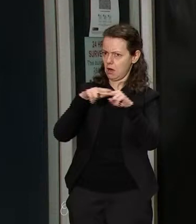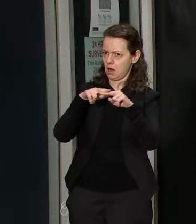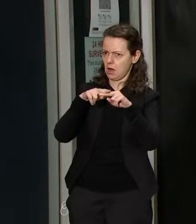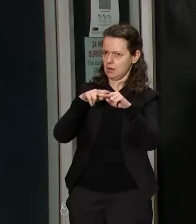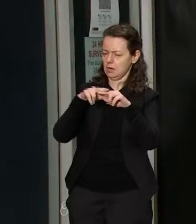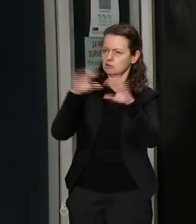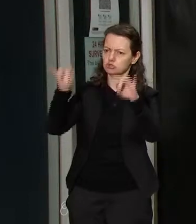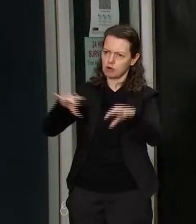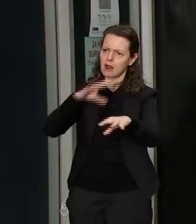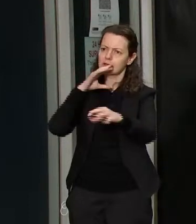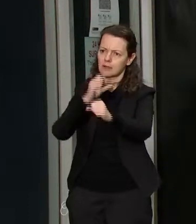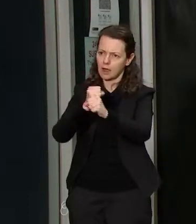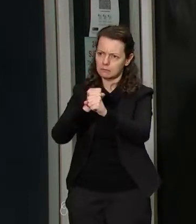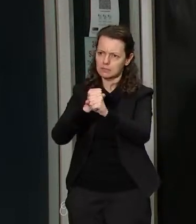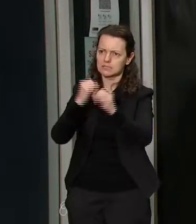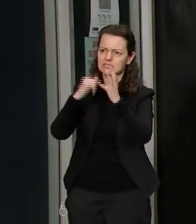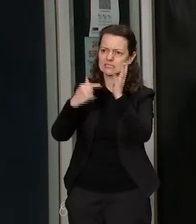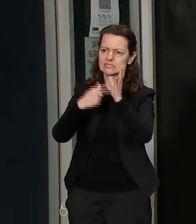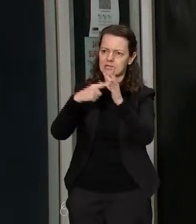with